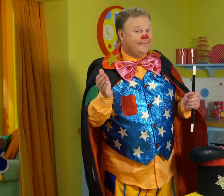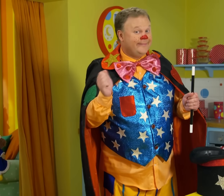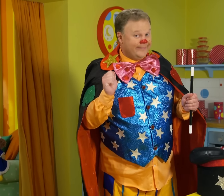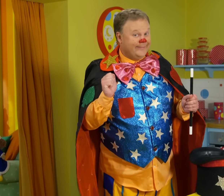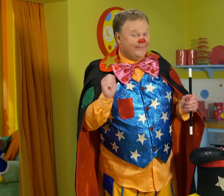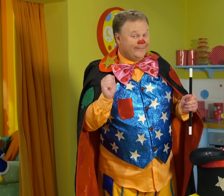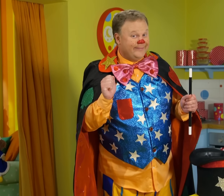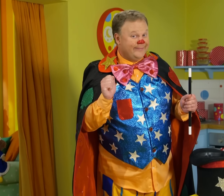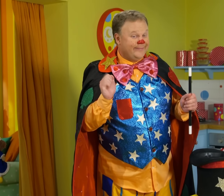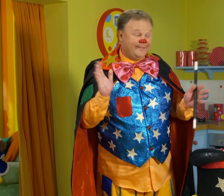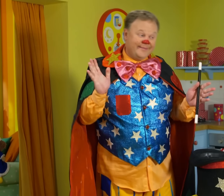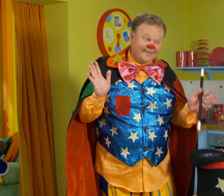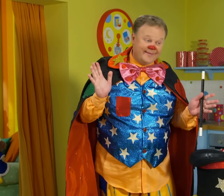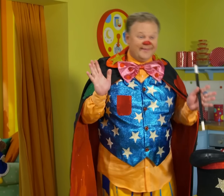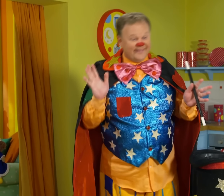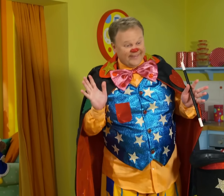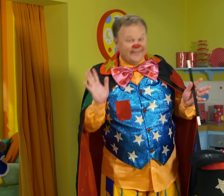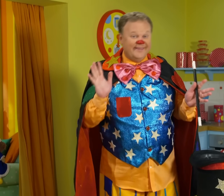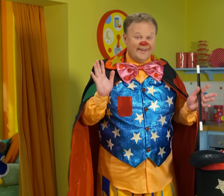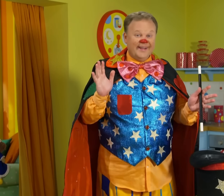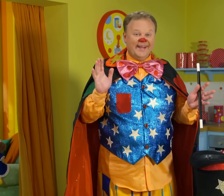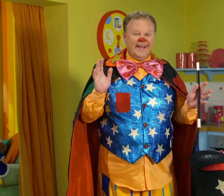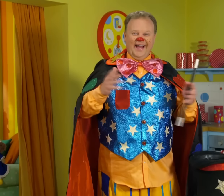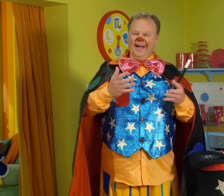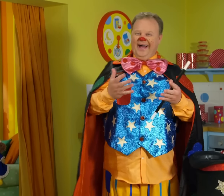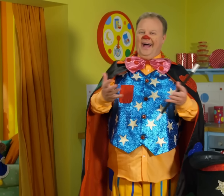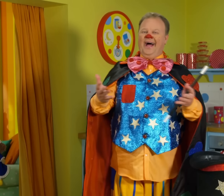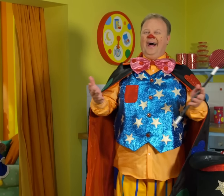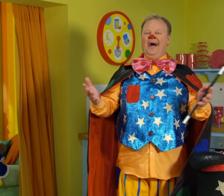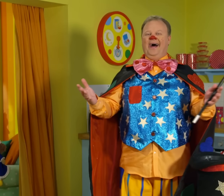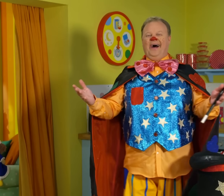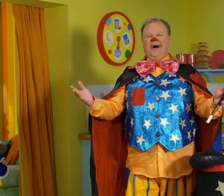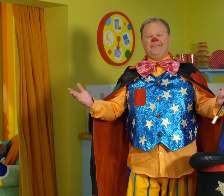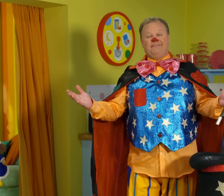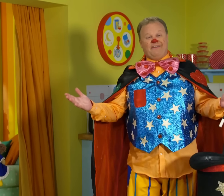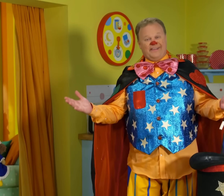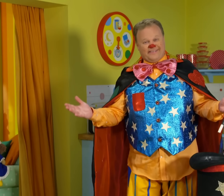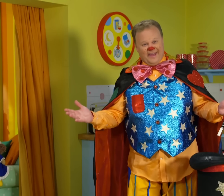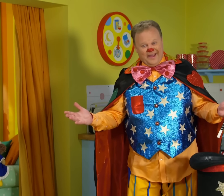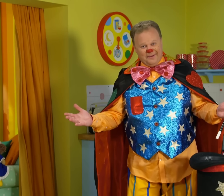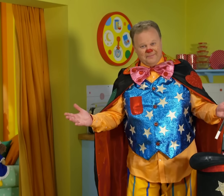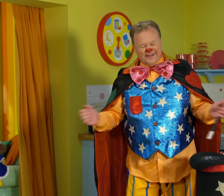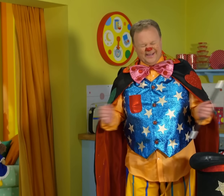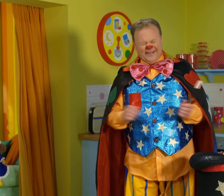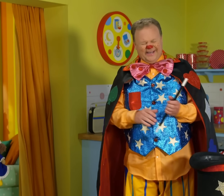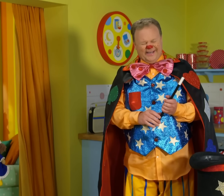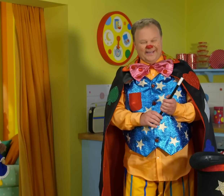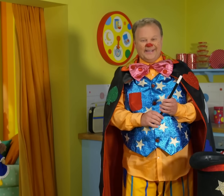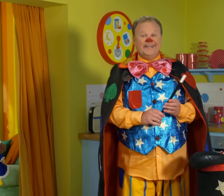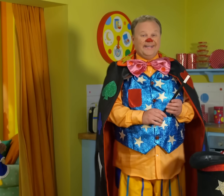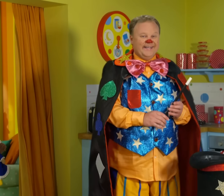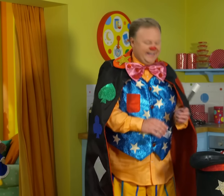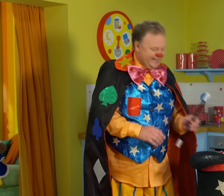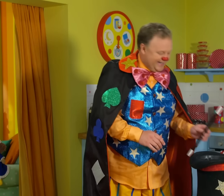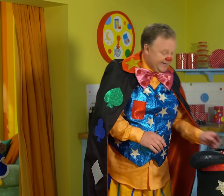Sorry, I mean the great Tumbleini. Oh, the very same. Are you ready to show